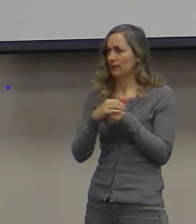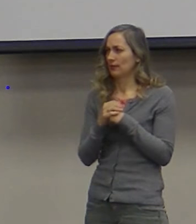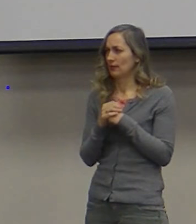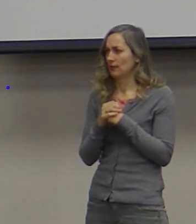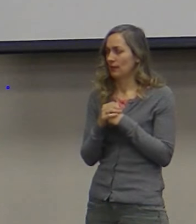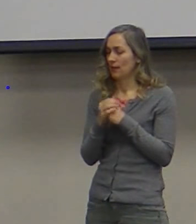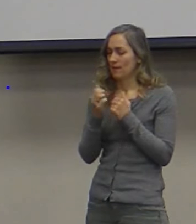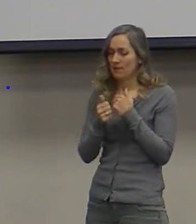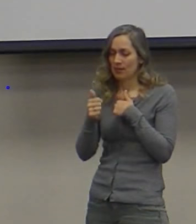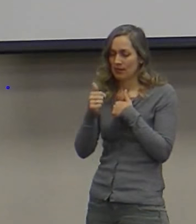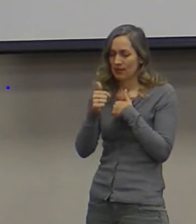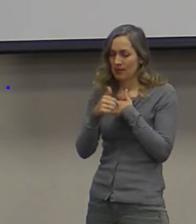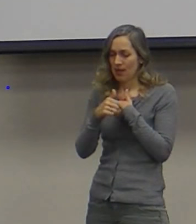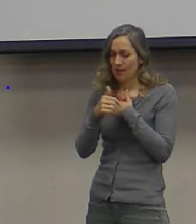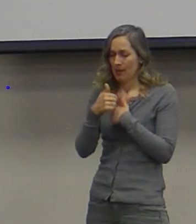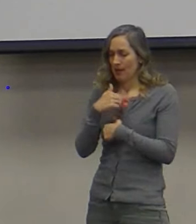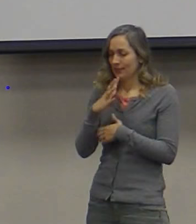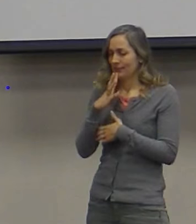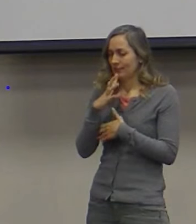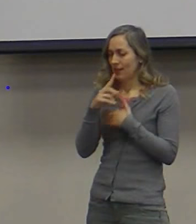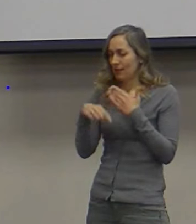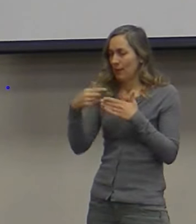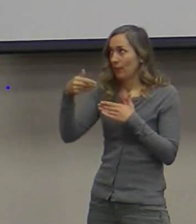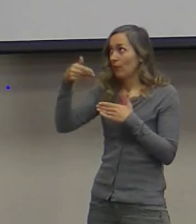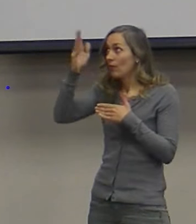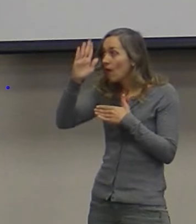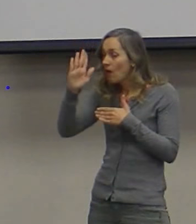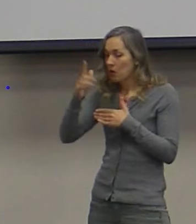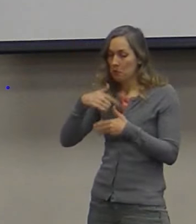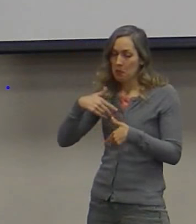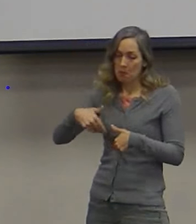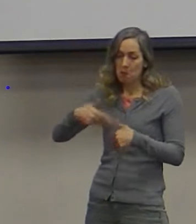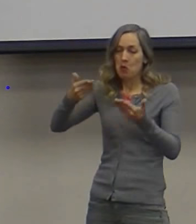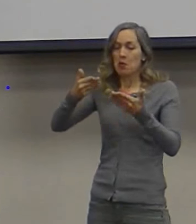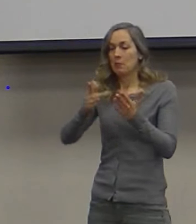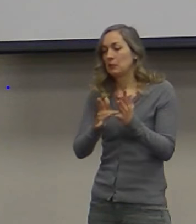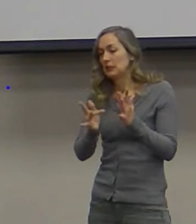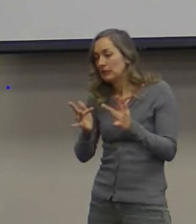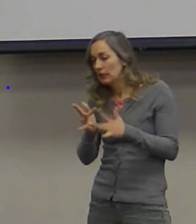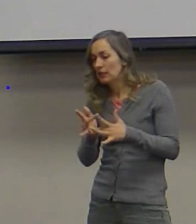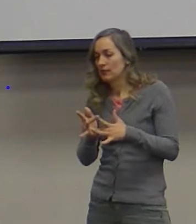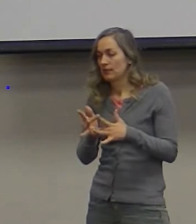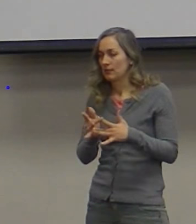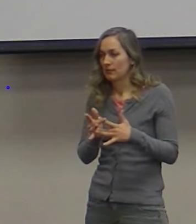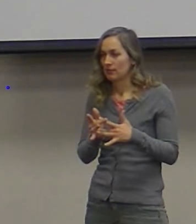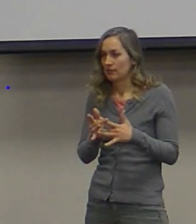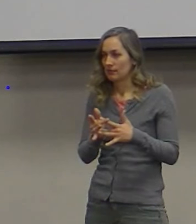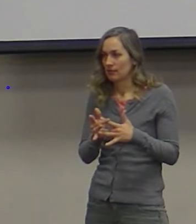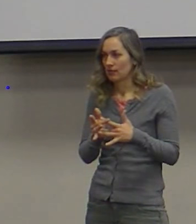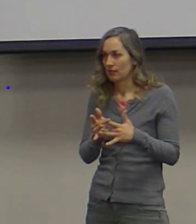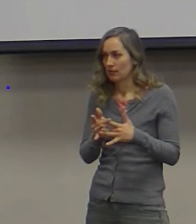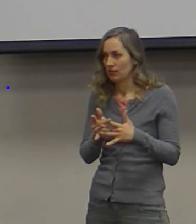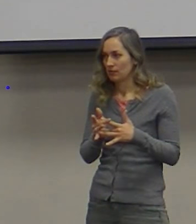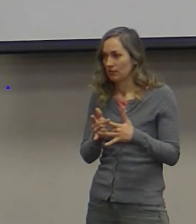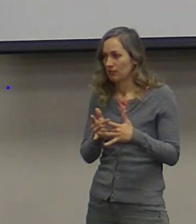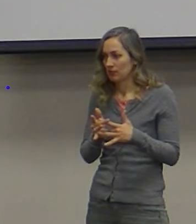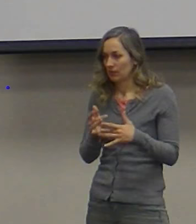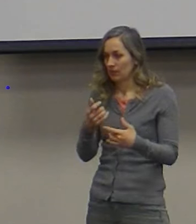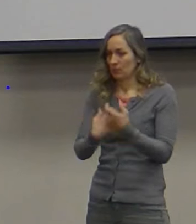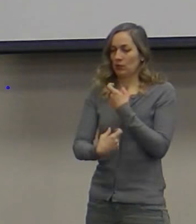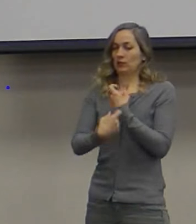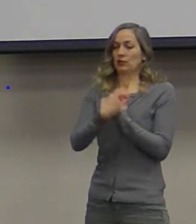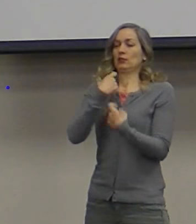And every time I would talk about God or I would bring up Jesus or something like that, I got persecuted.